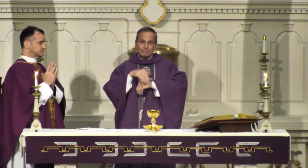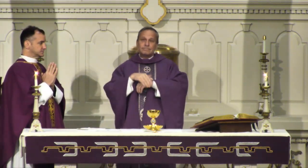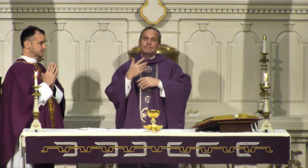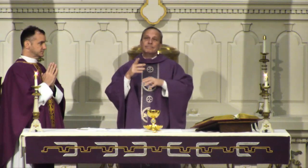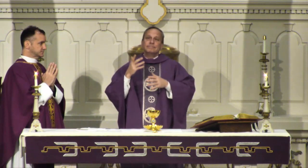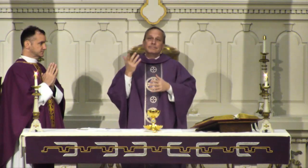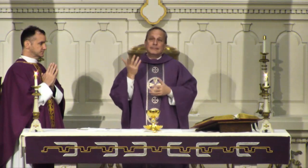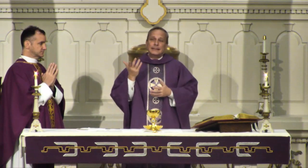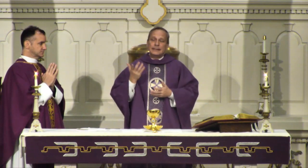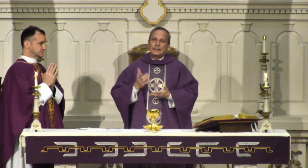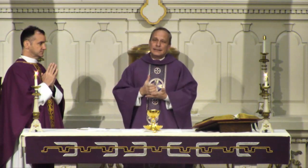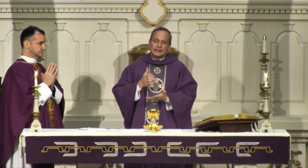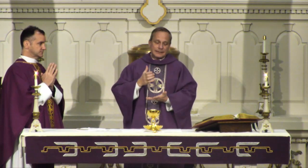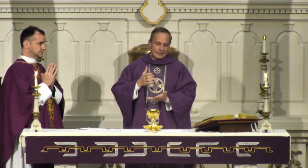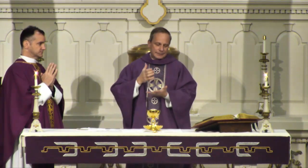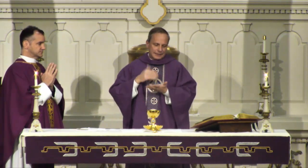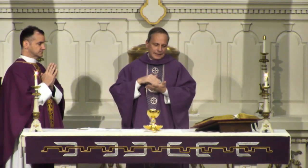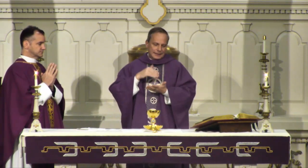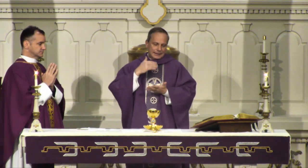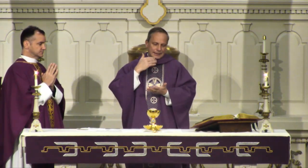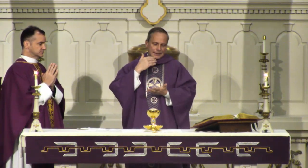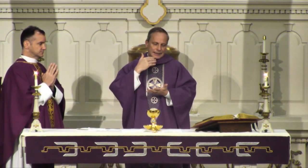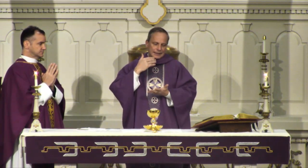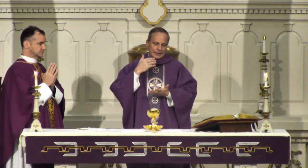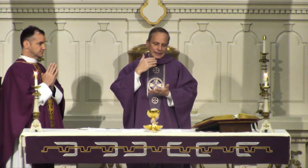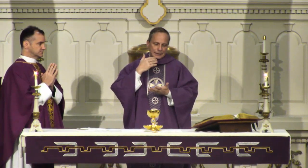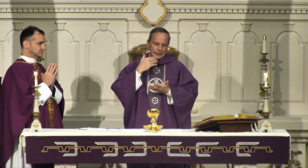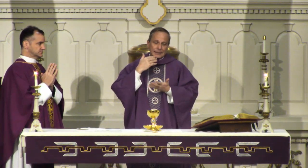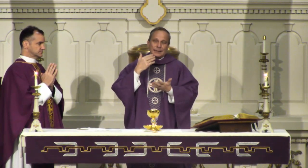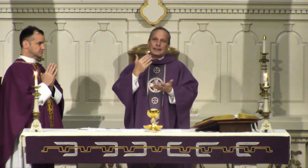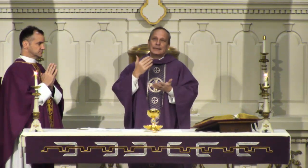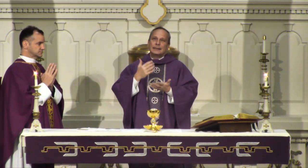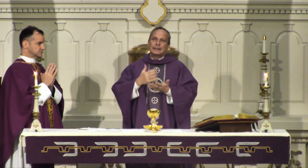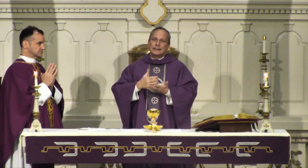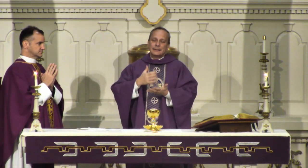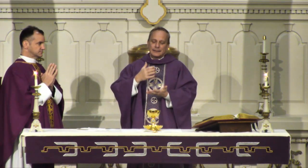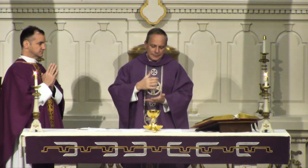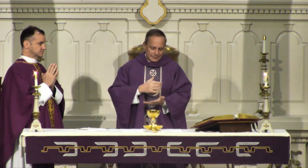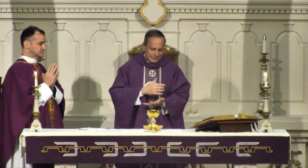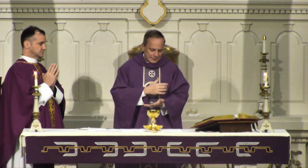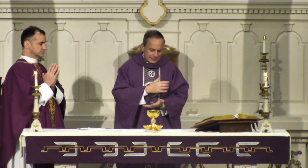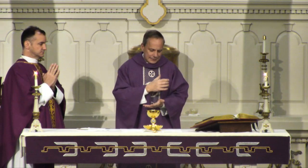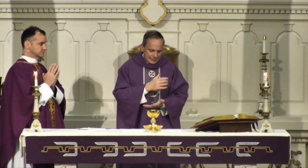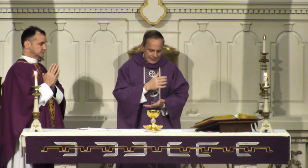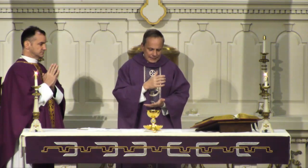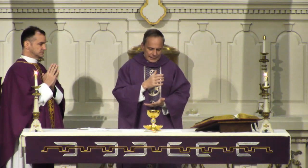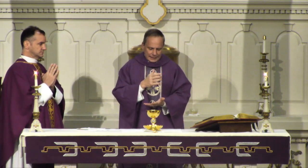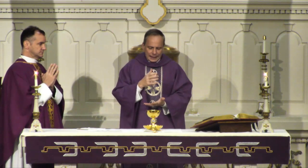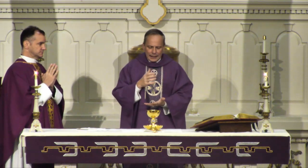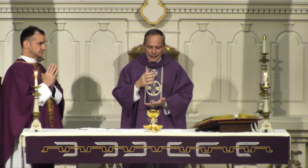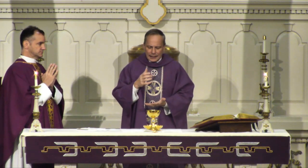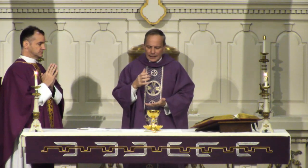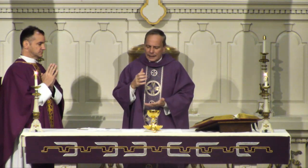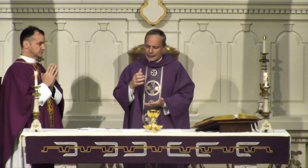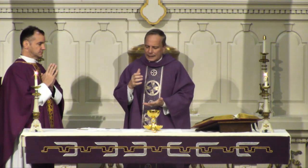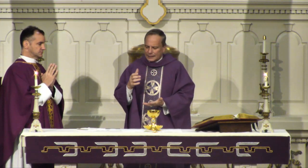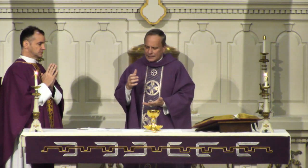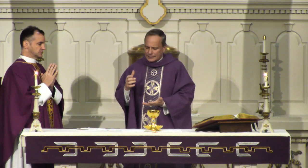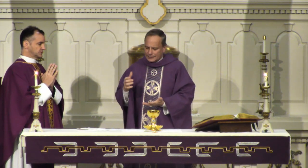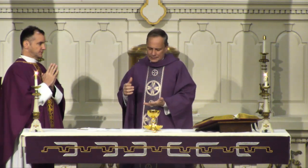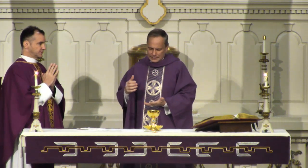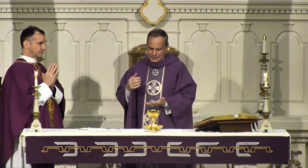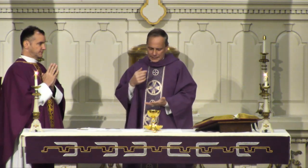In a similar way, when supper was ended, he took the chalice, and once more giving thanks, he gave it to his